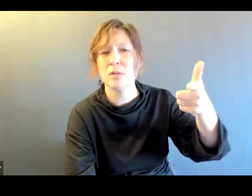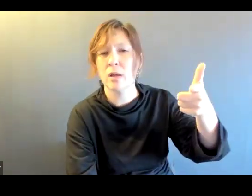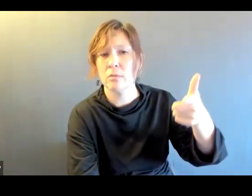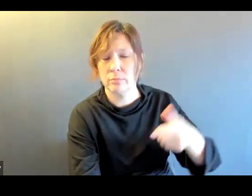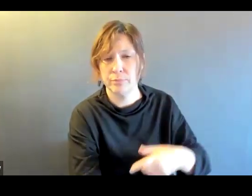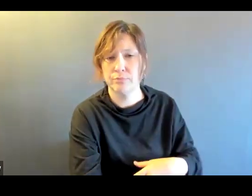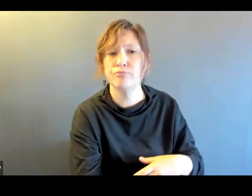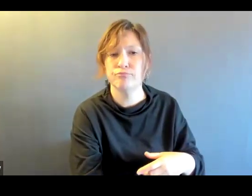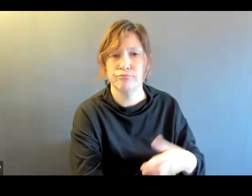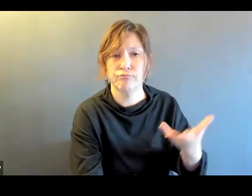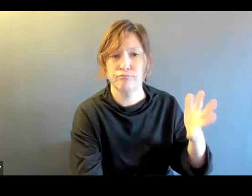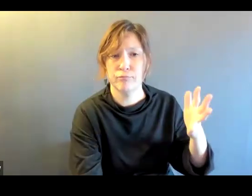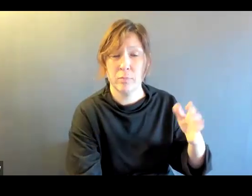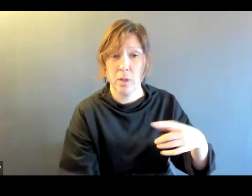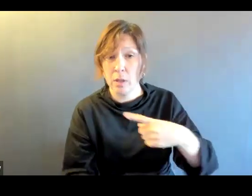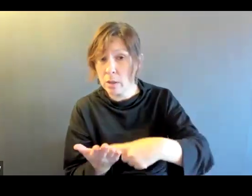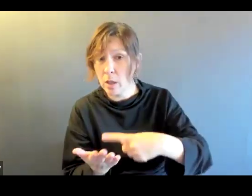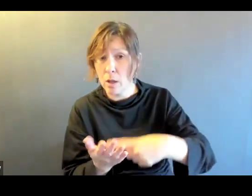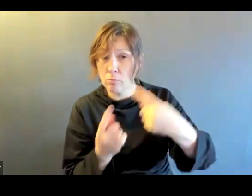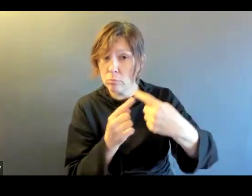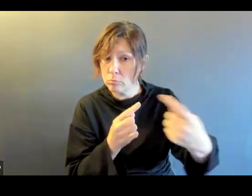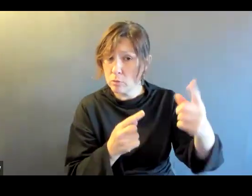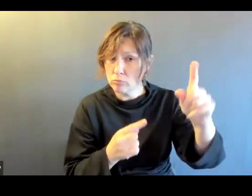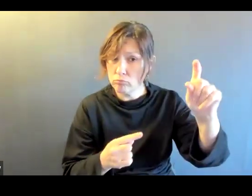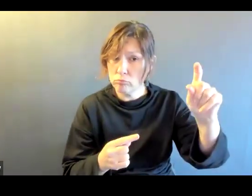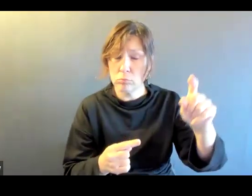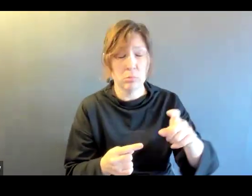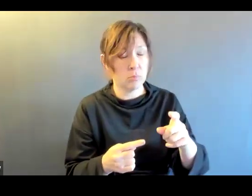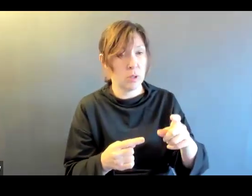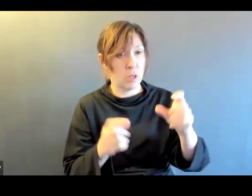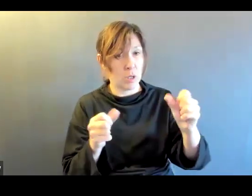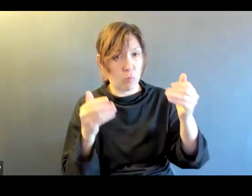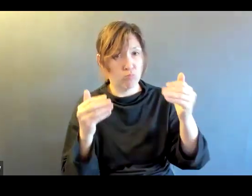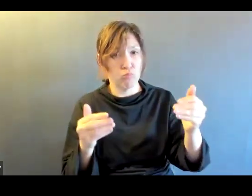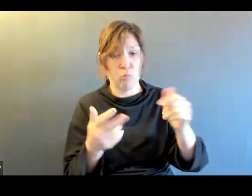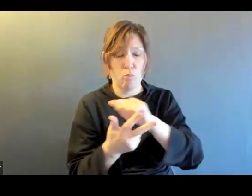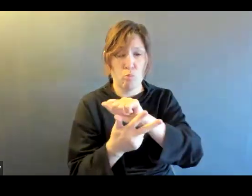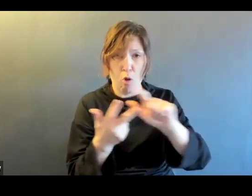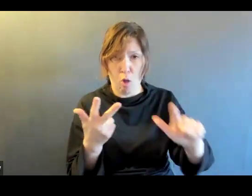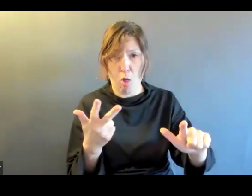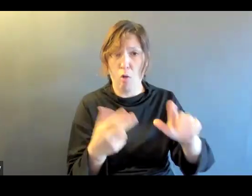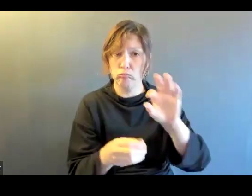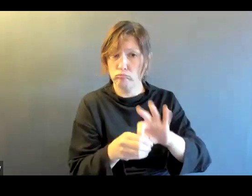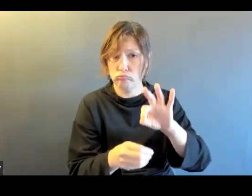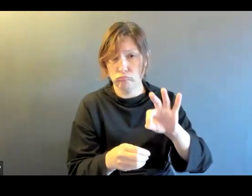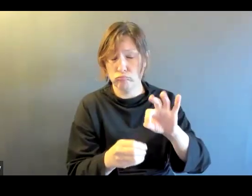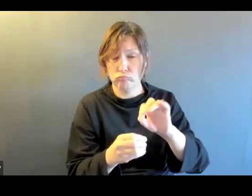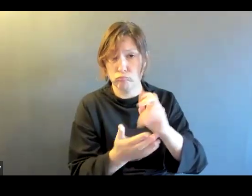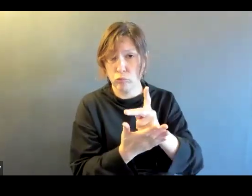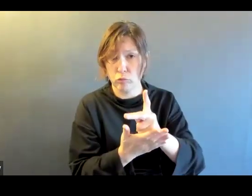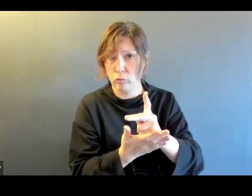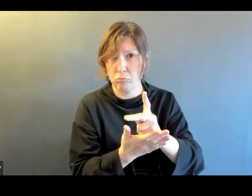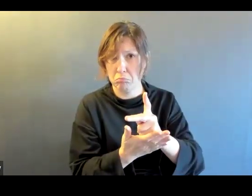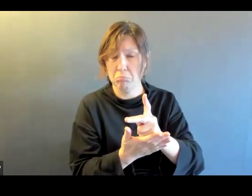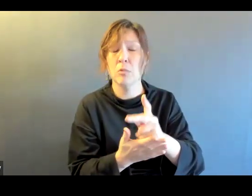Second. Is there any discussion or objection to the motion? Is there any objection to approving the grants by unanimous consent? Hearing none,